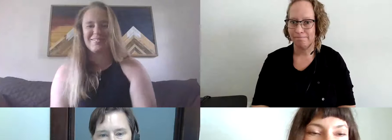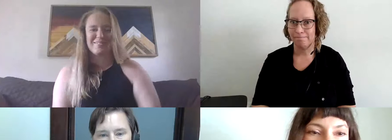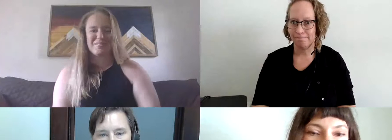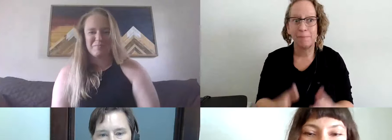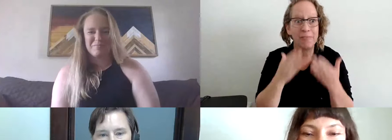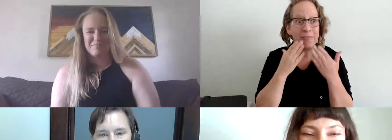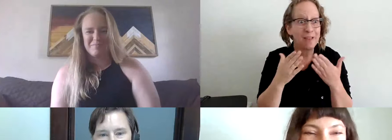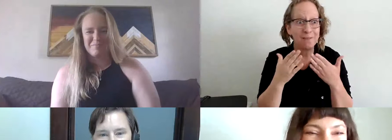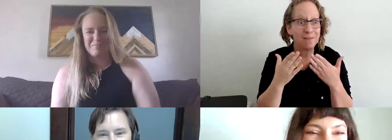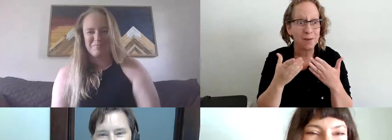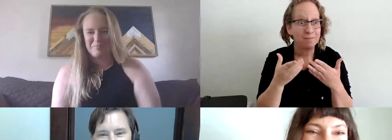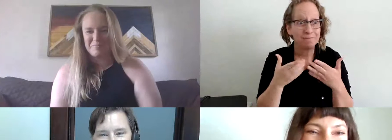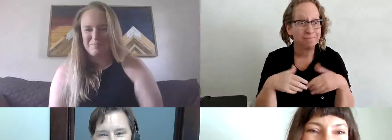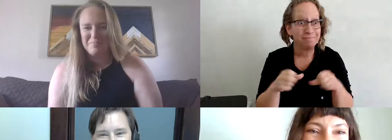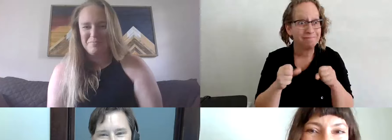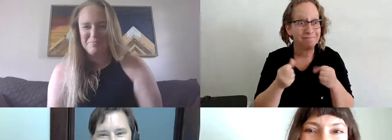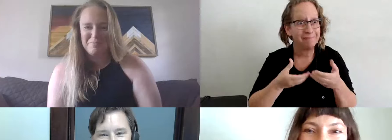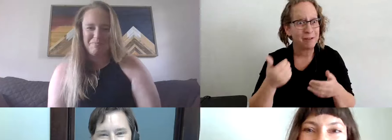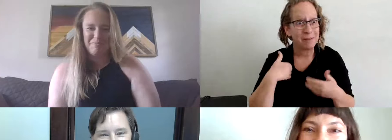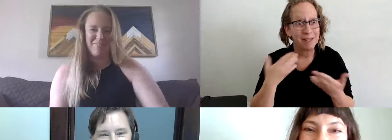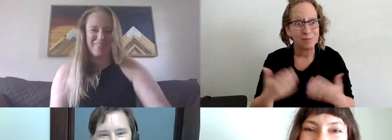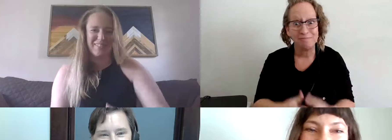Thank you for having me here.